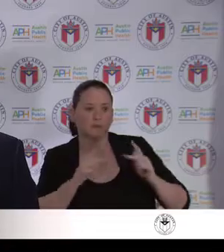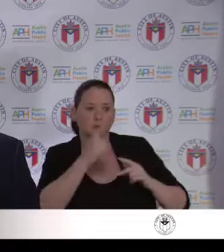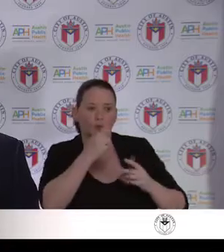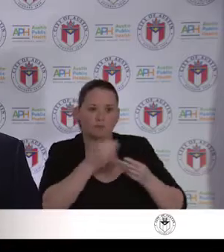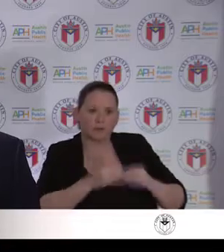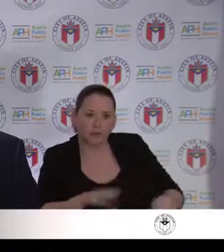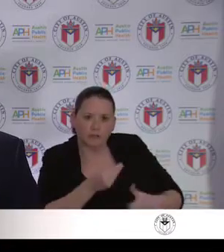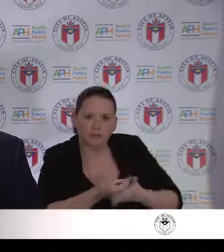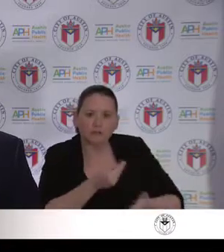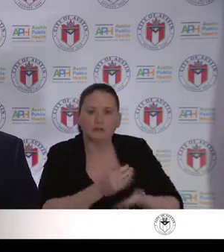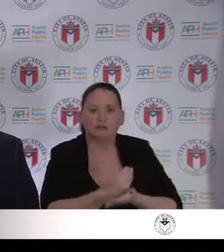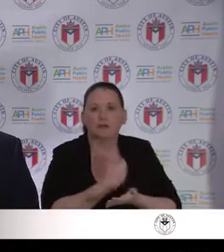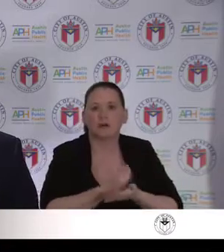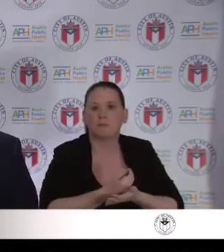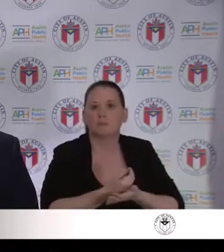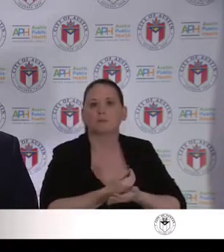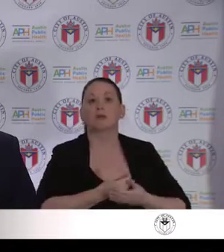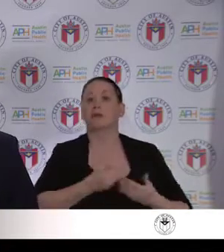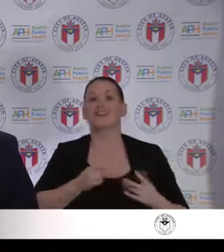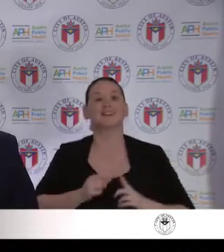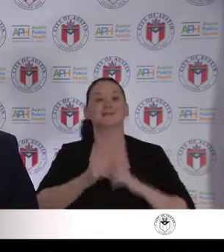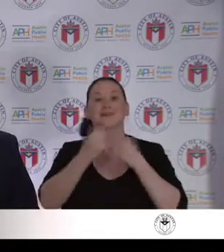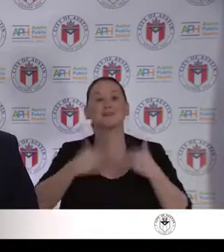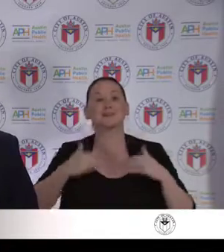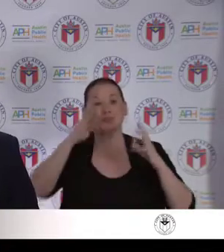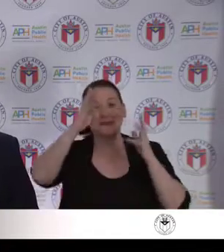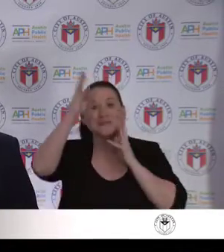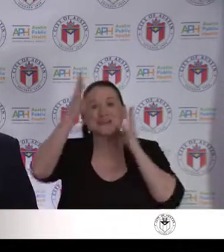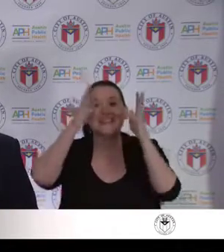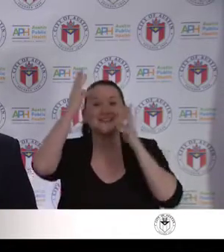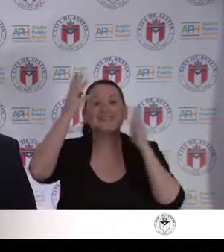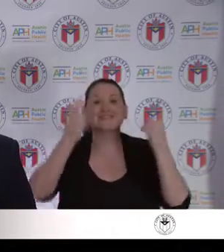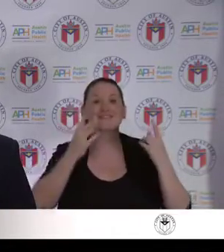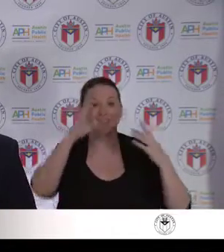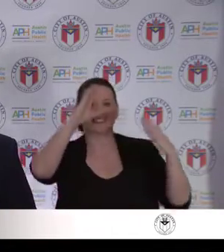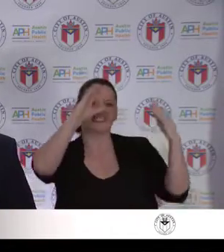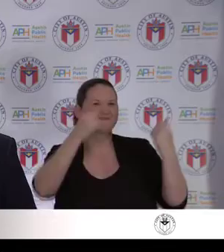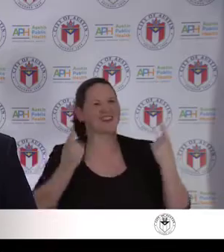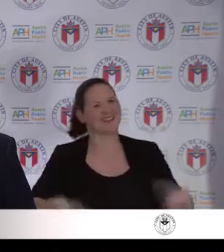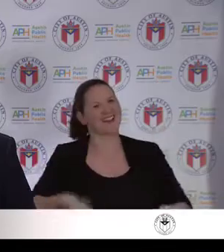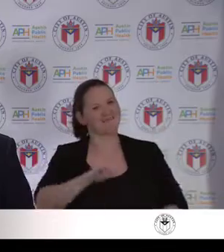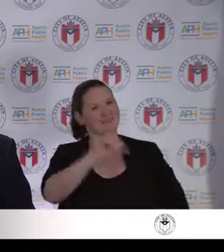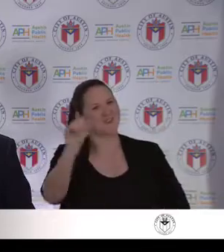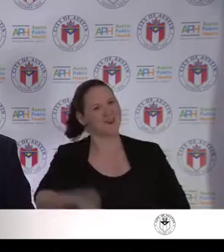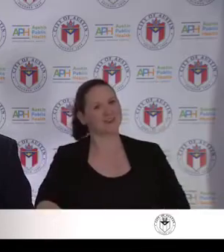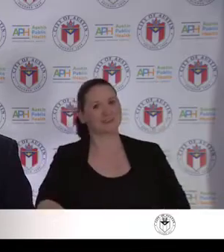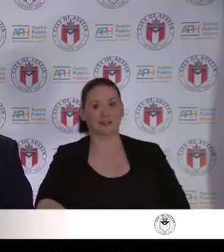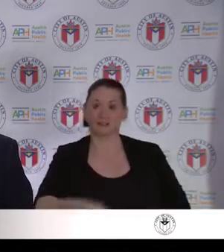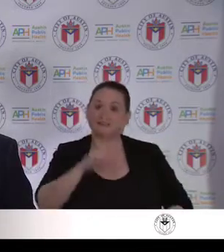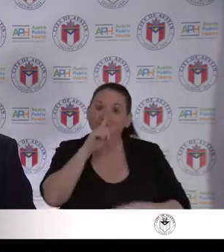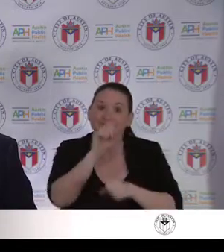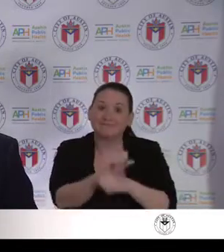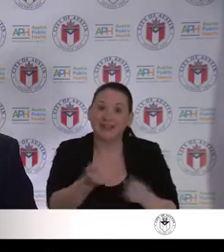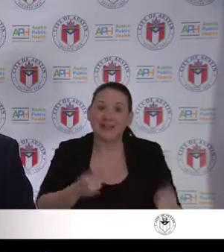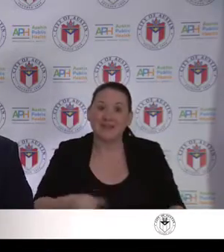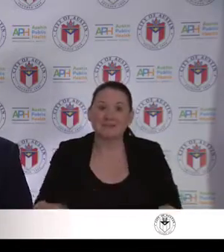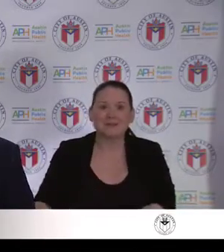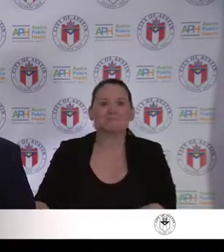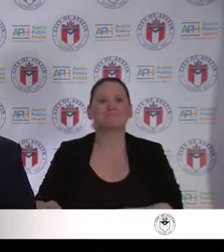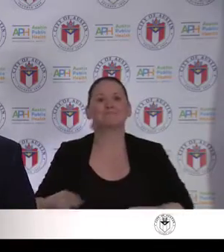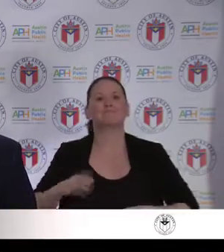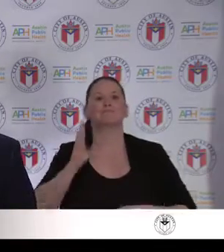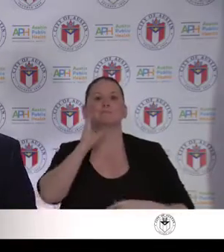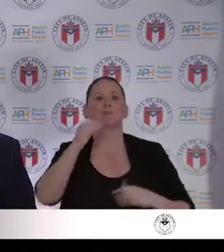really some of the incredibly creative things that you would expect to see happen in Austin, Texas, are in fact happening. We're